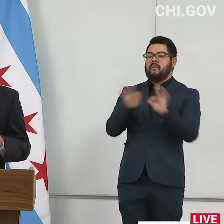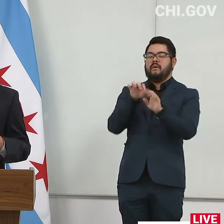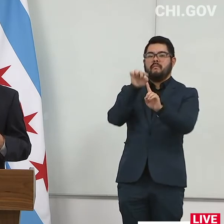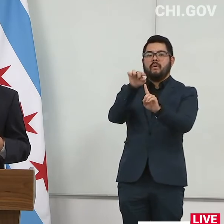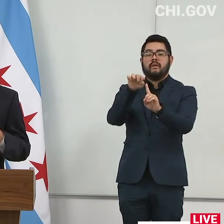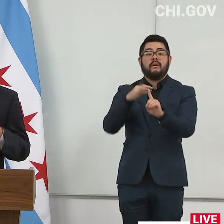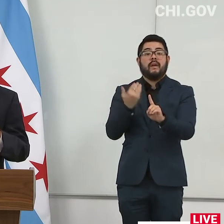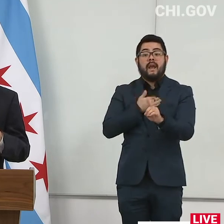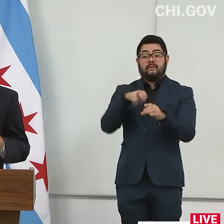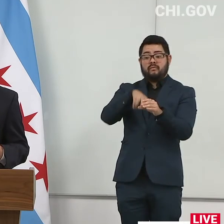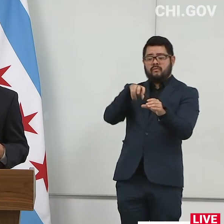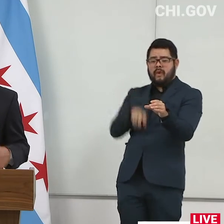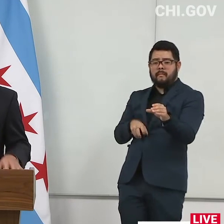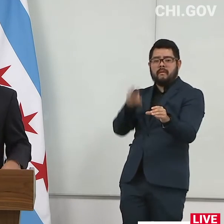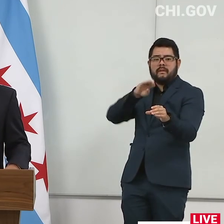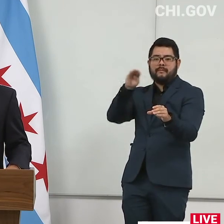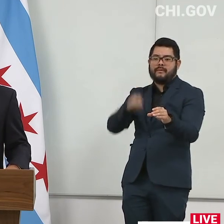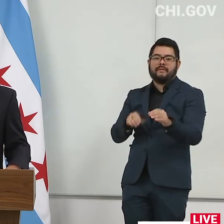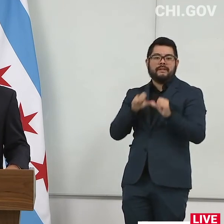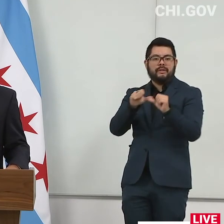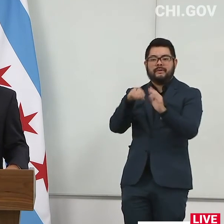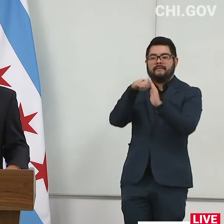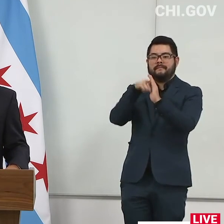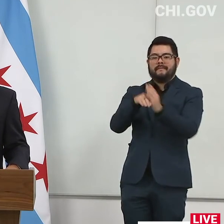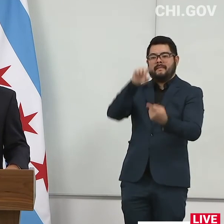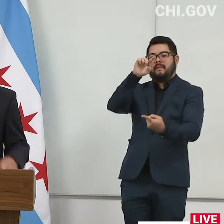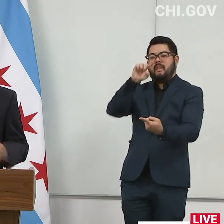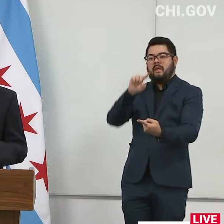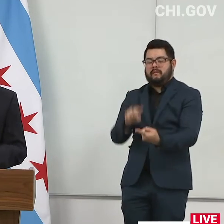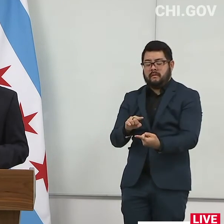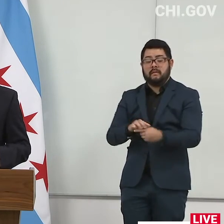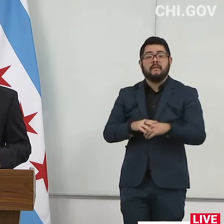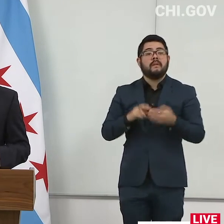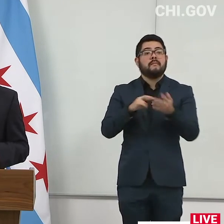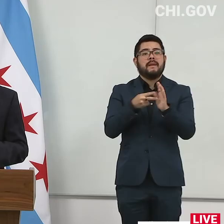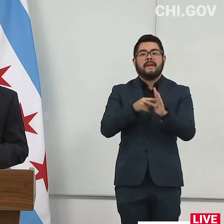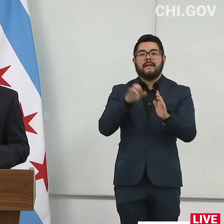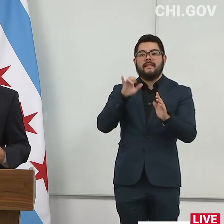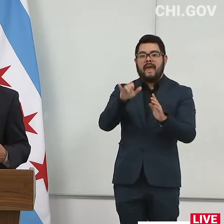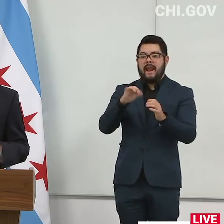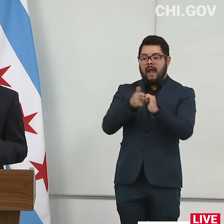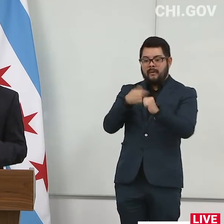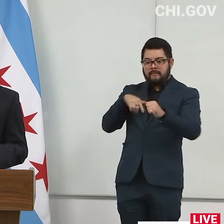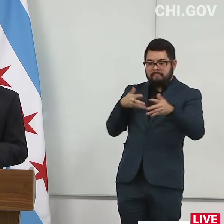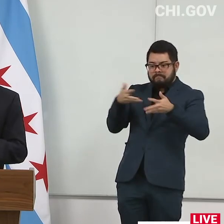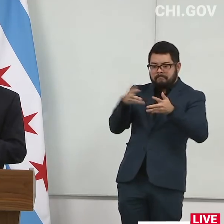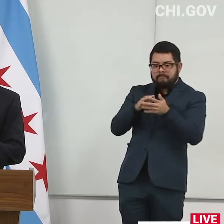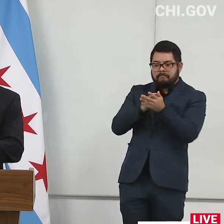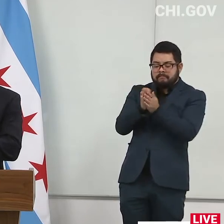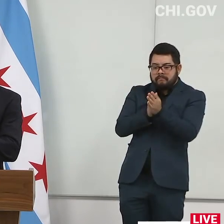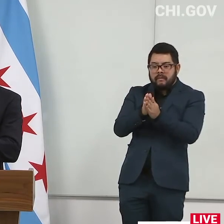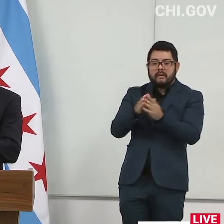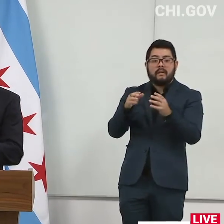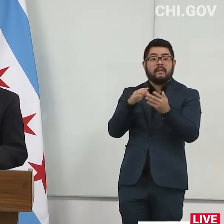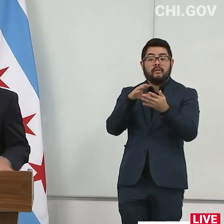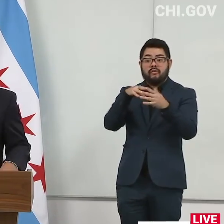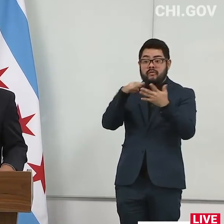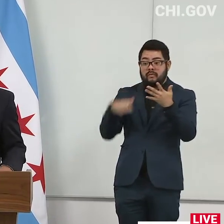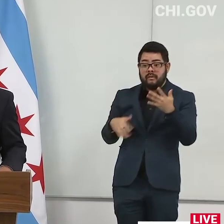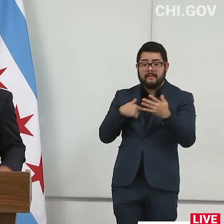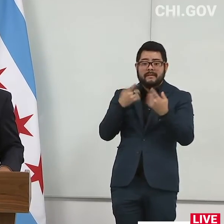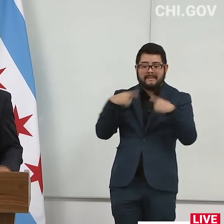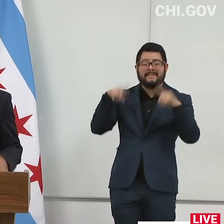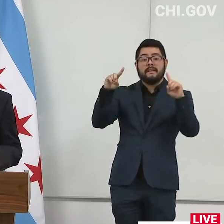our dropout rate continue to decline. Those are the sort of things that move our children through the system and make sure that they're